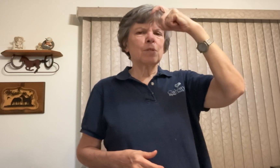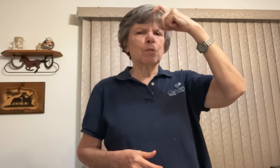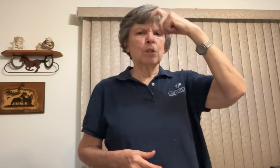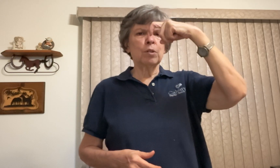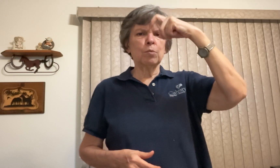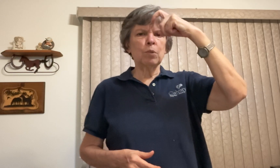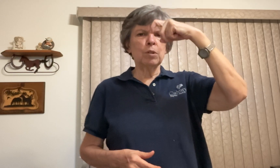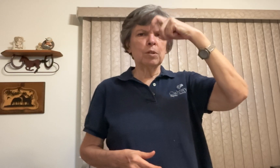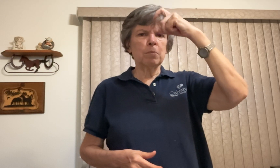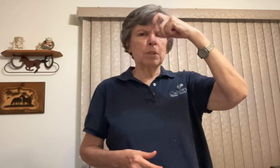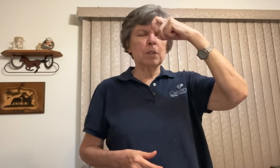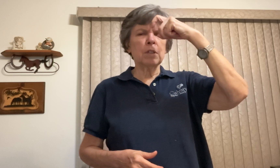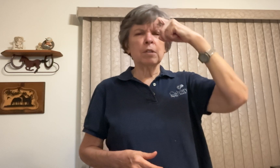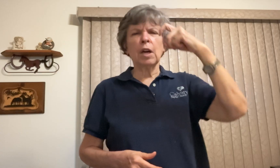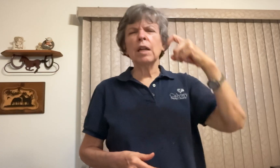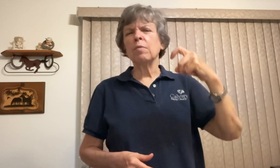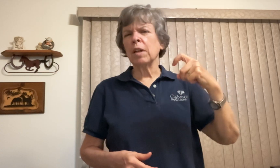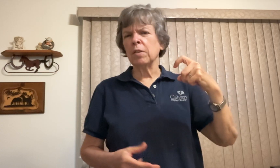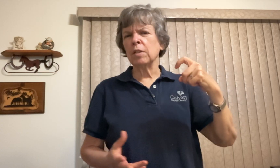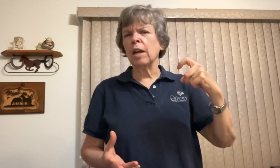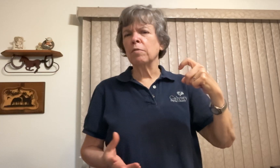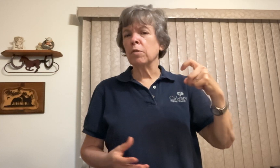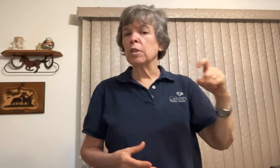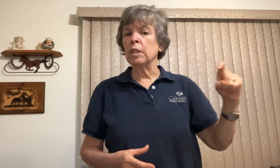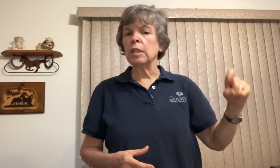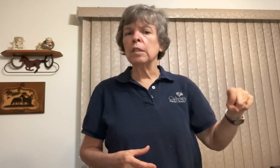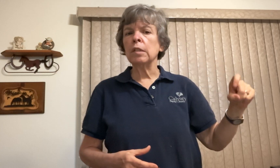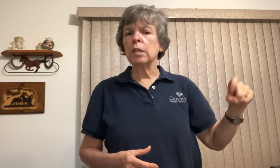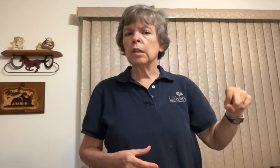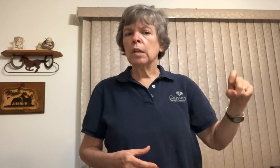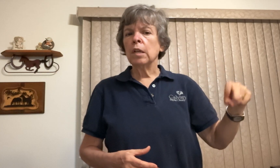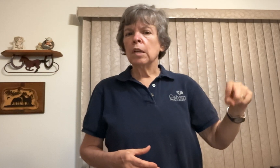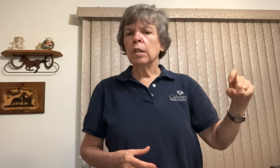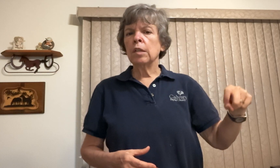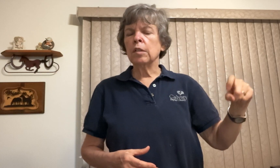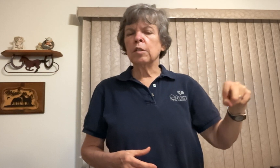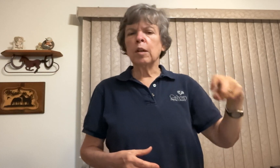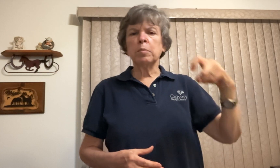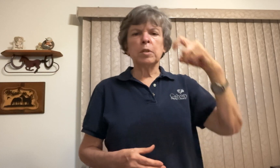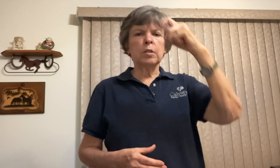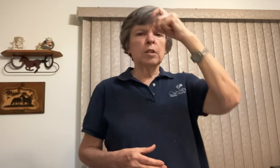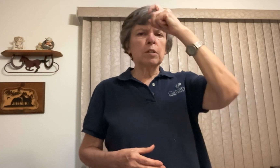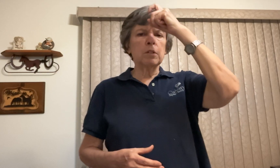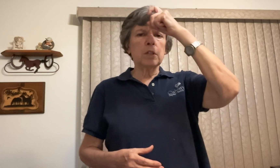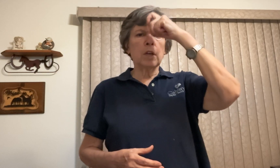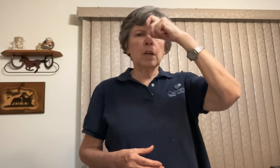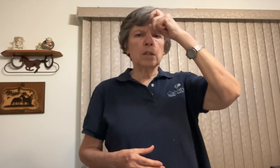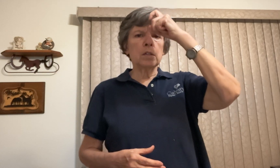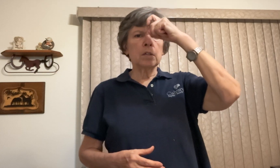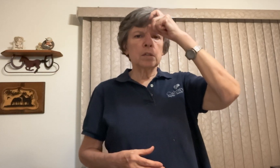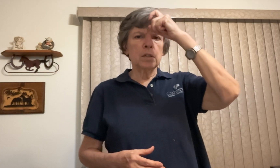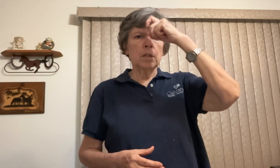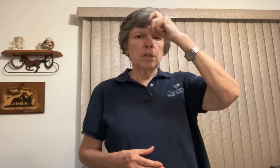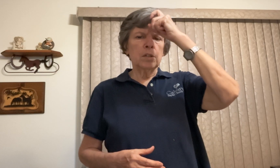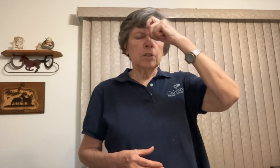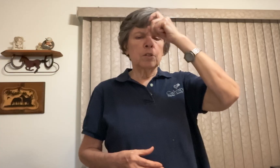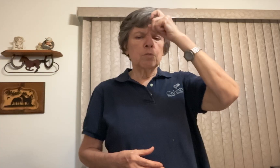this is wisdom. It's kind of like the sign for need, except it's here at the head. So